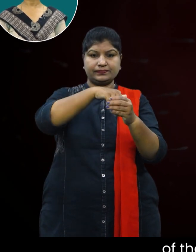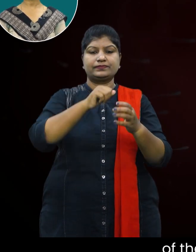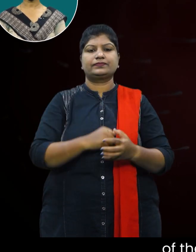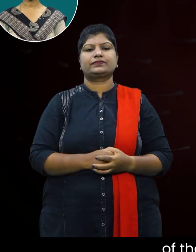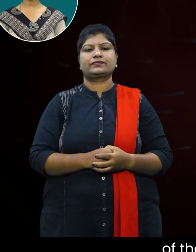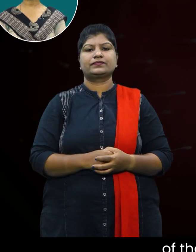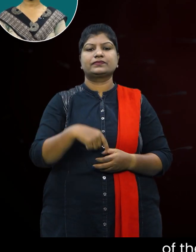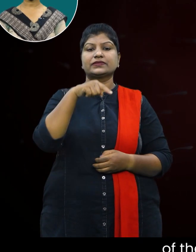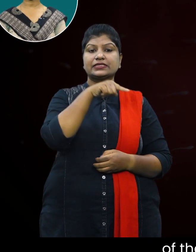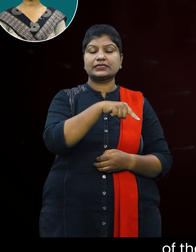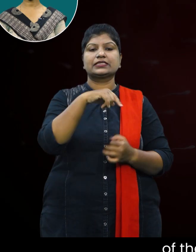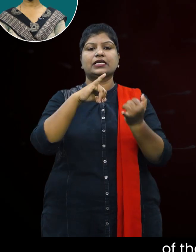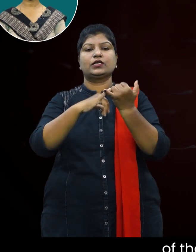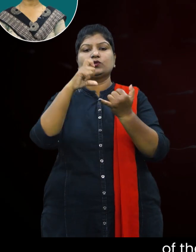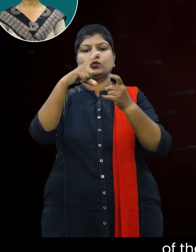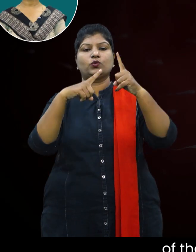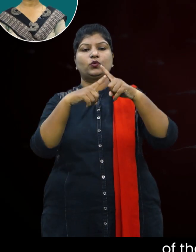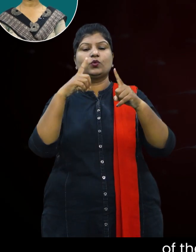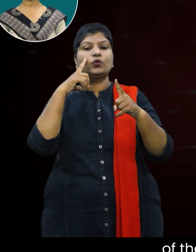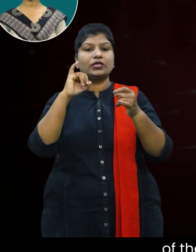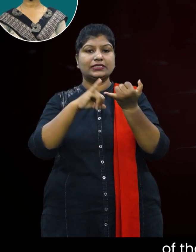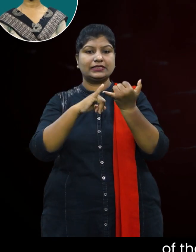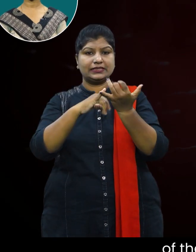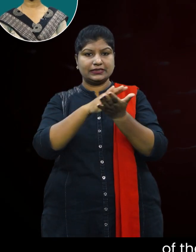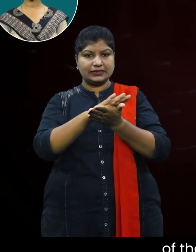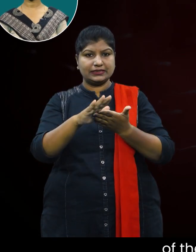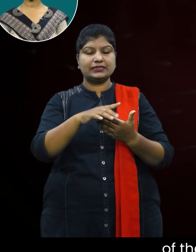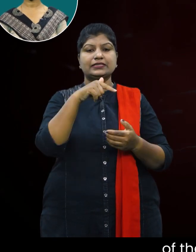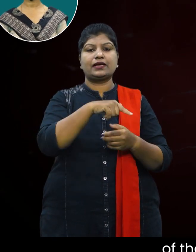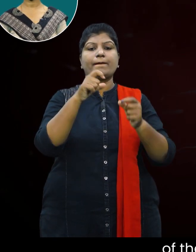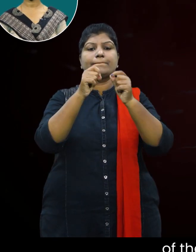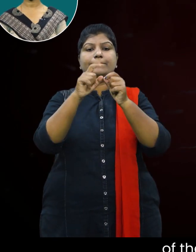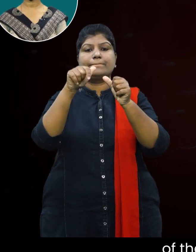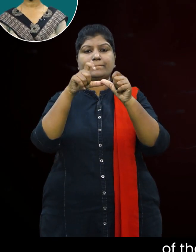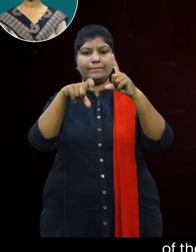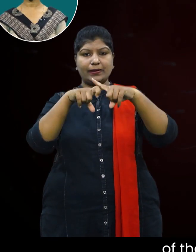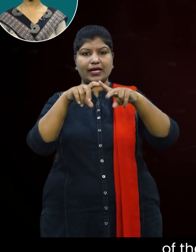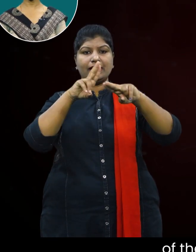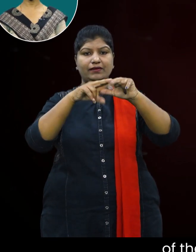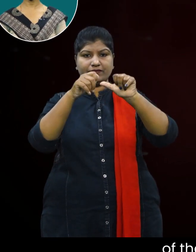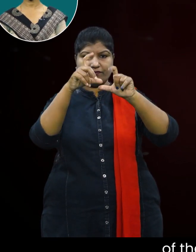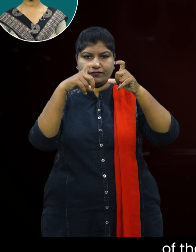of the Scottish blackface ewe